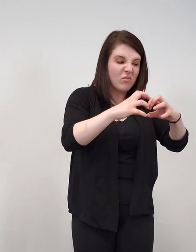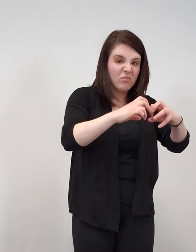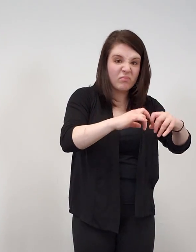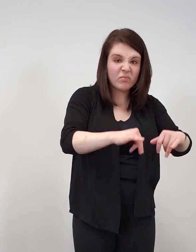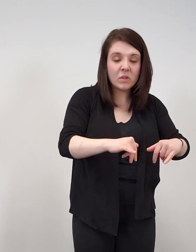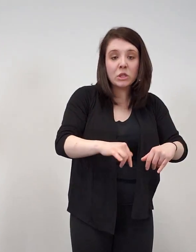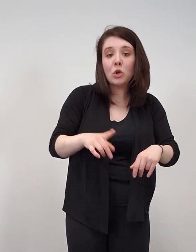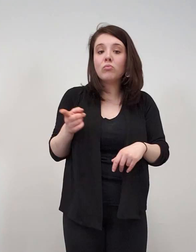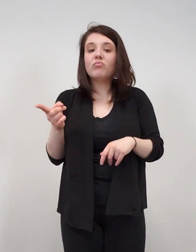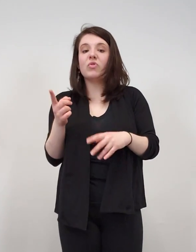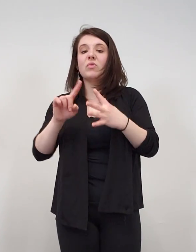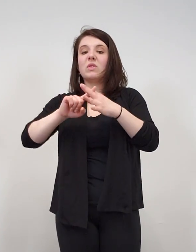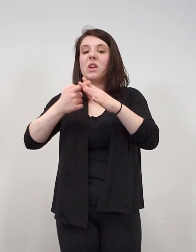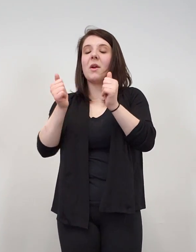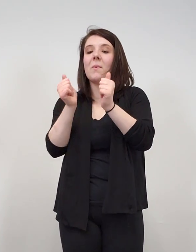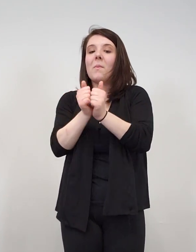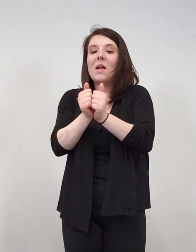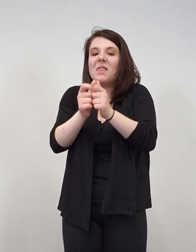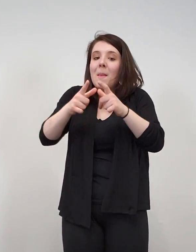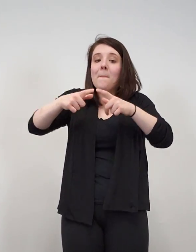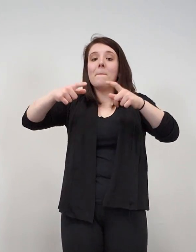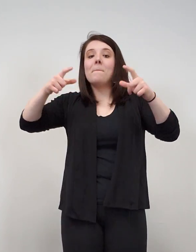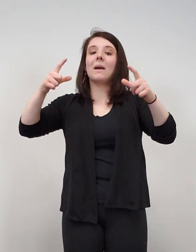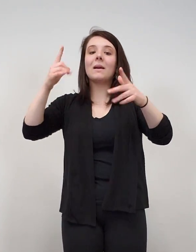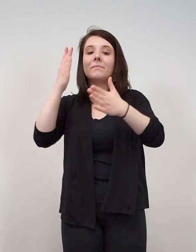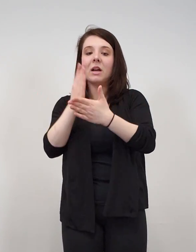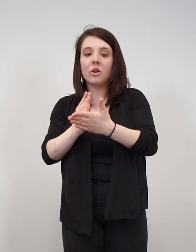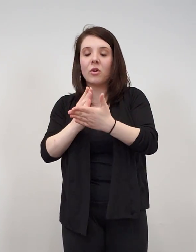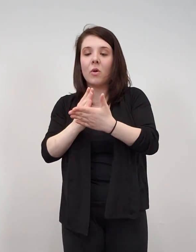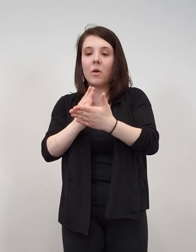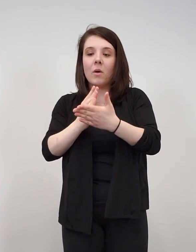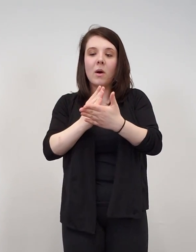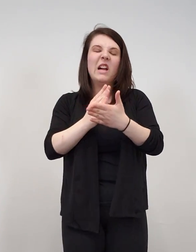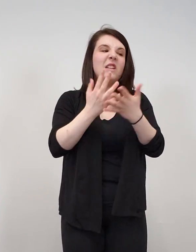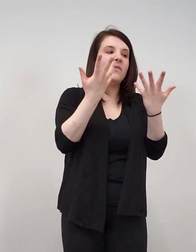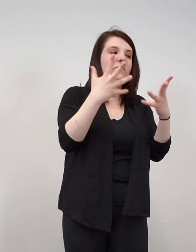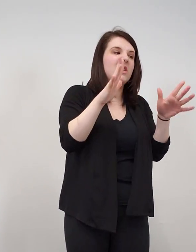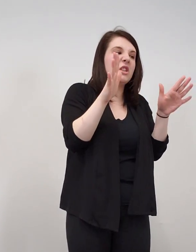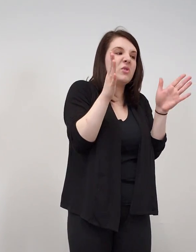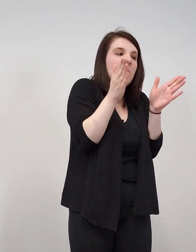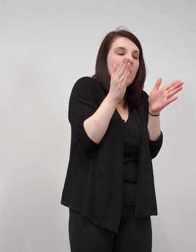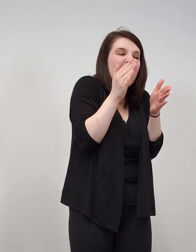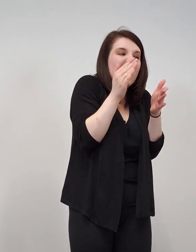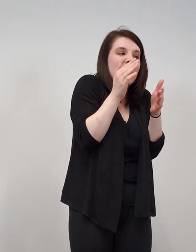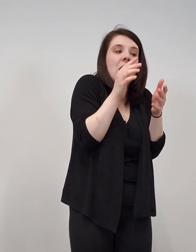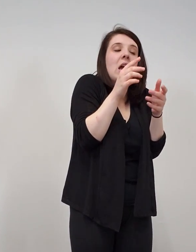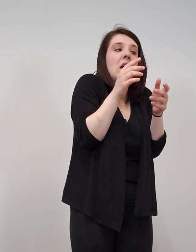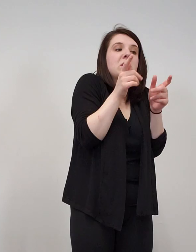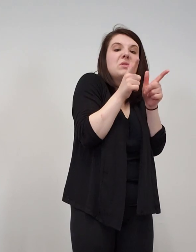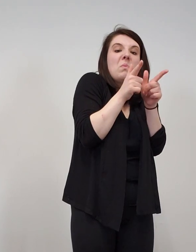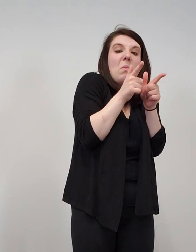lots of little particles, which again is the definition of digestion. A